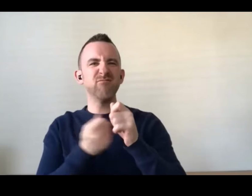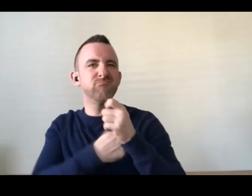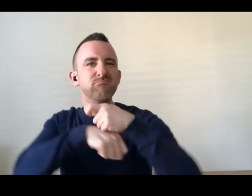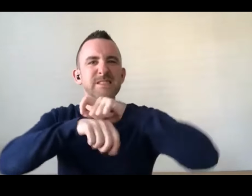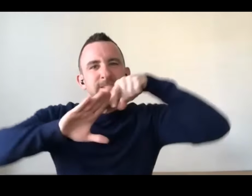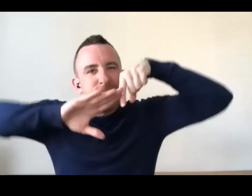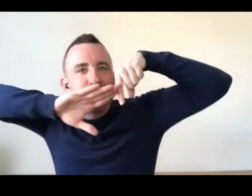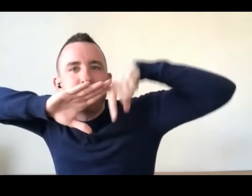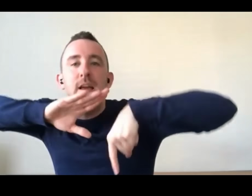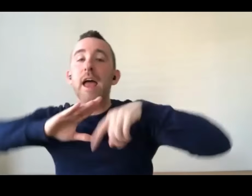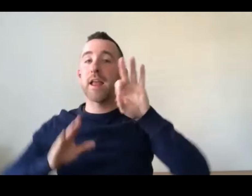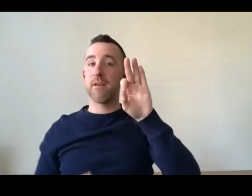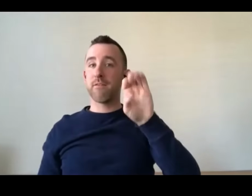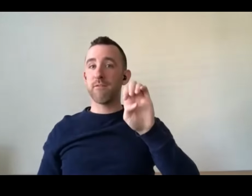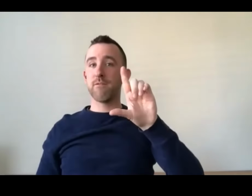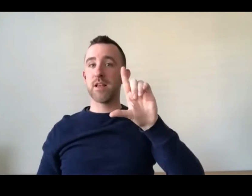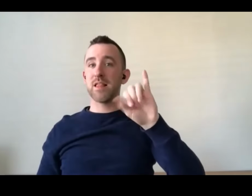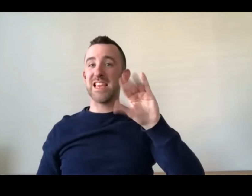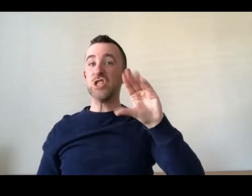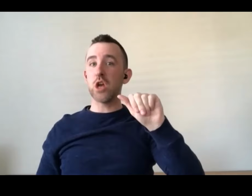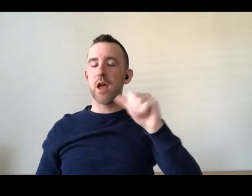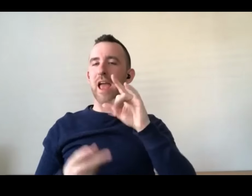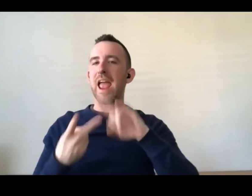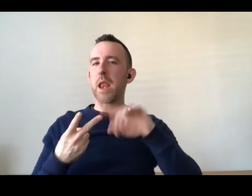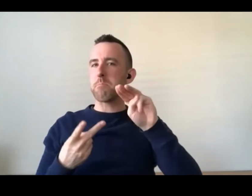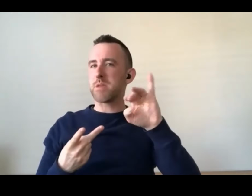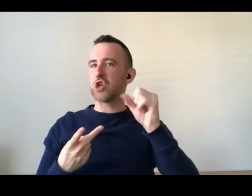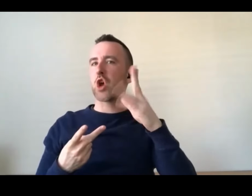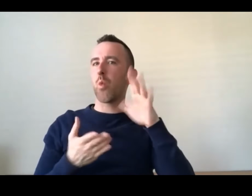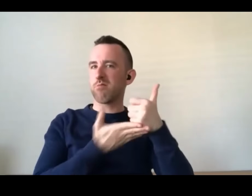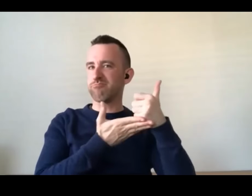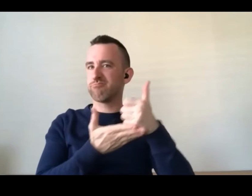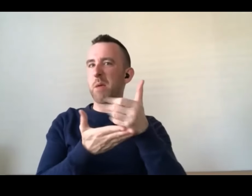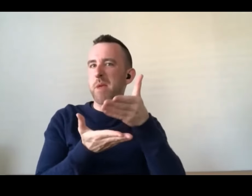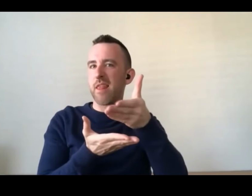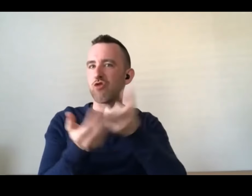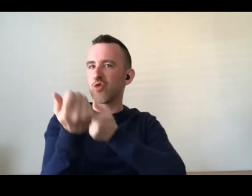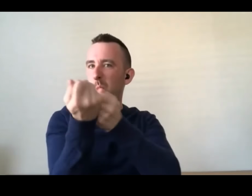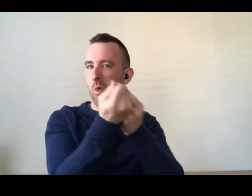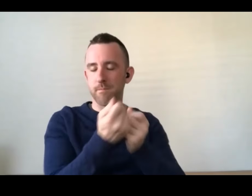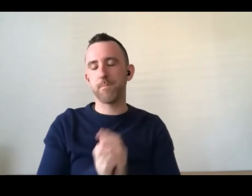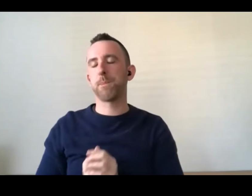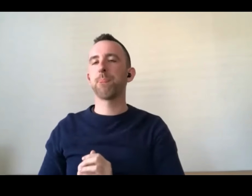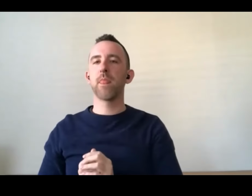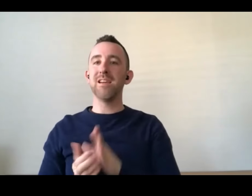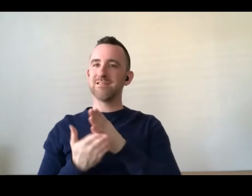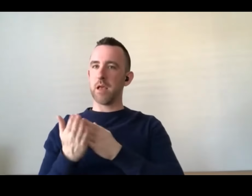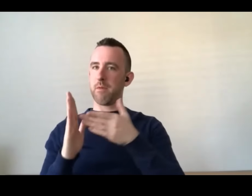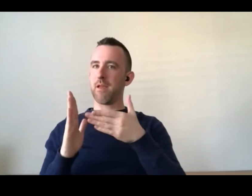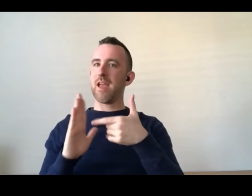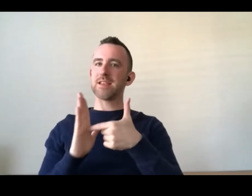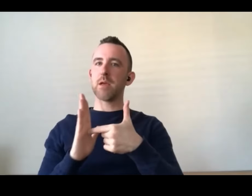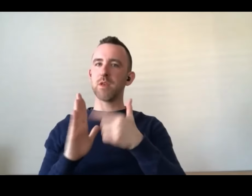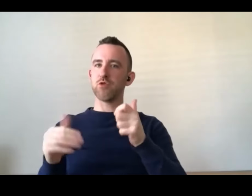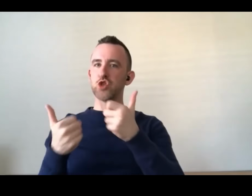and Felicia and Misha will be right there with you. Some examples that we've had of some challenges in the